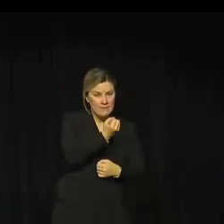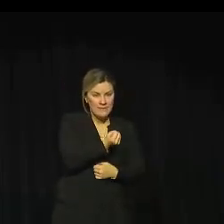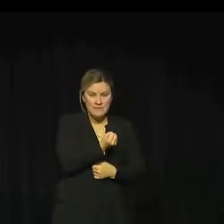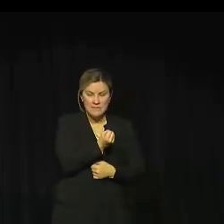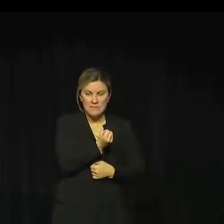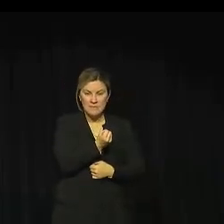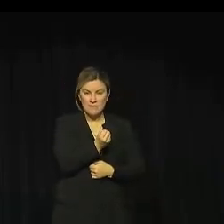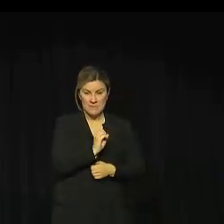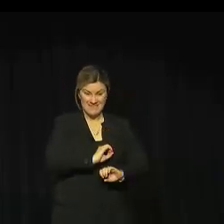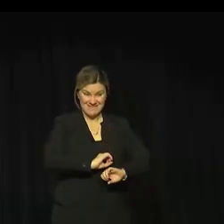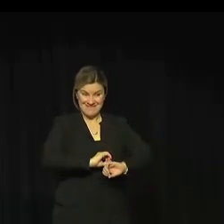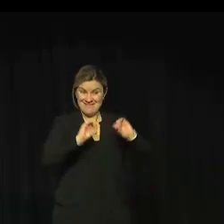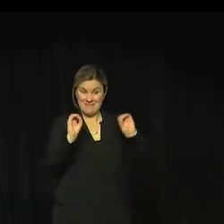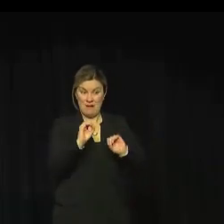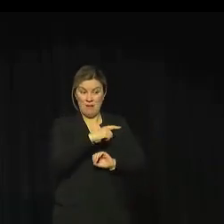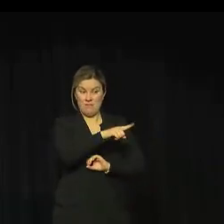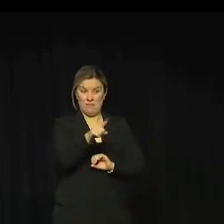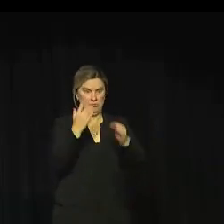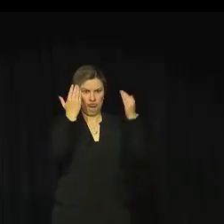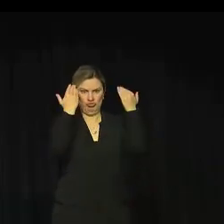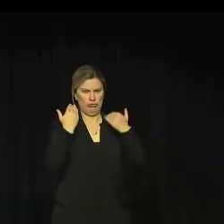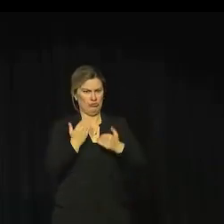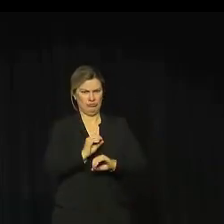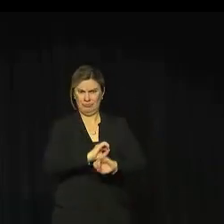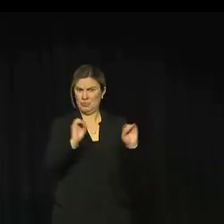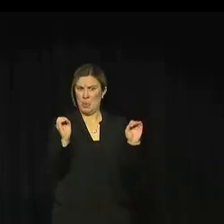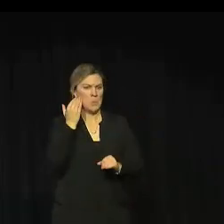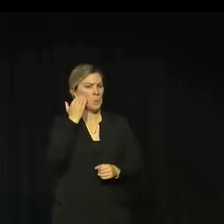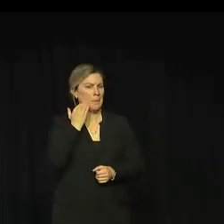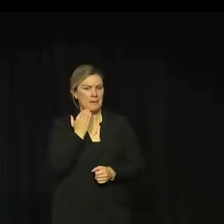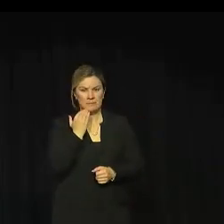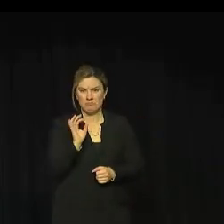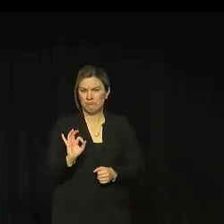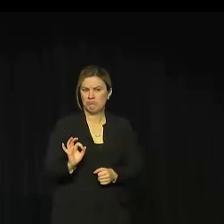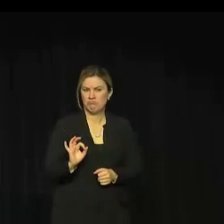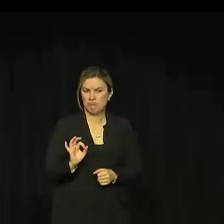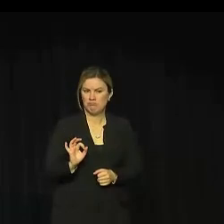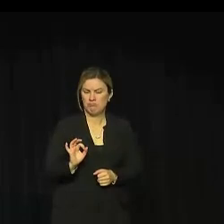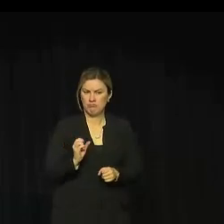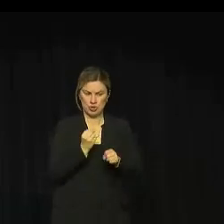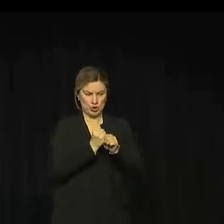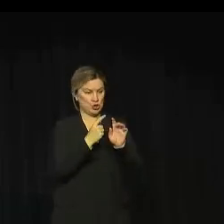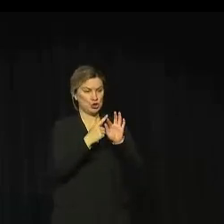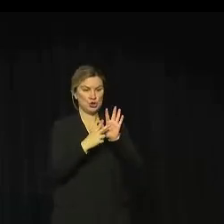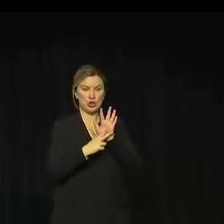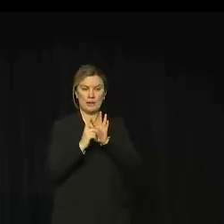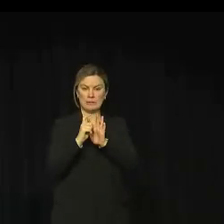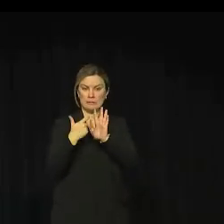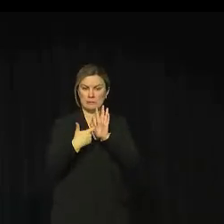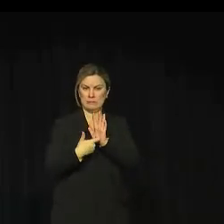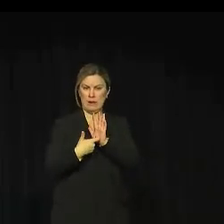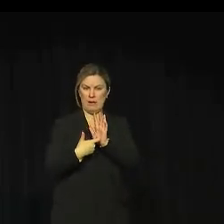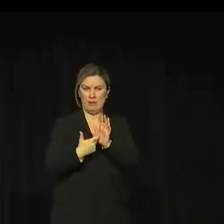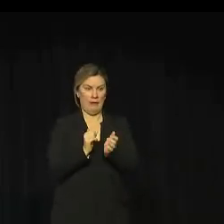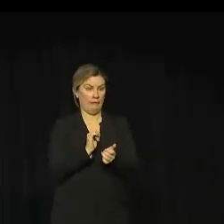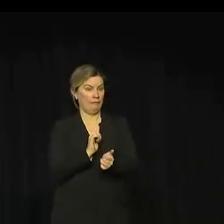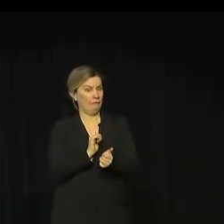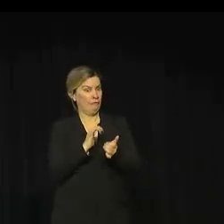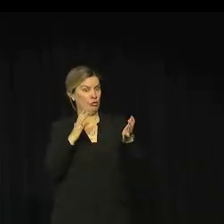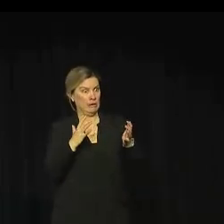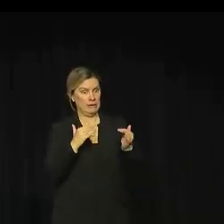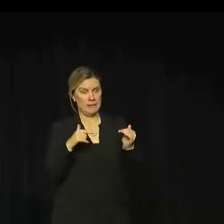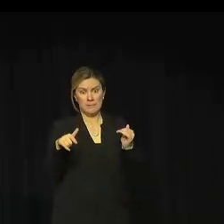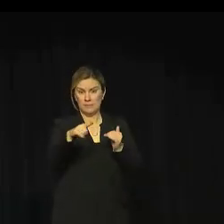who were judges. It was a sort of gender-free zone